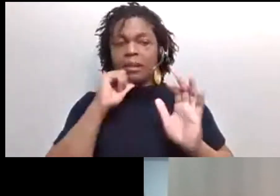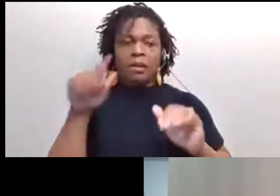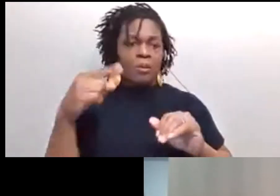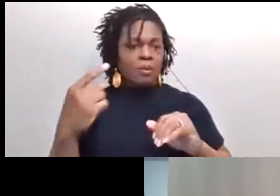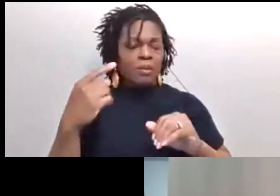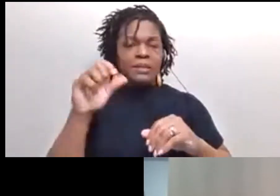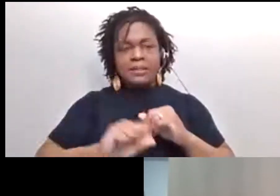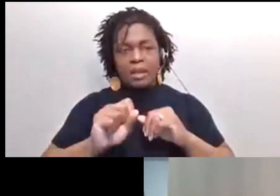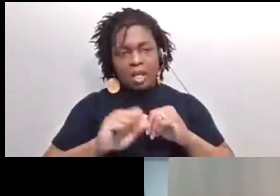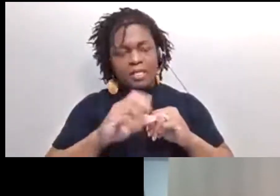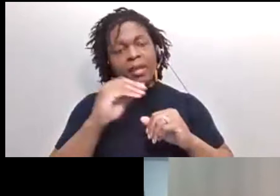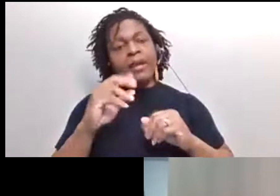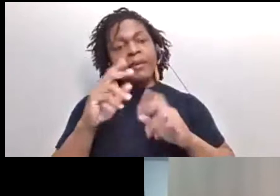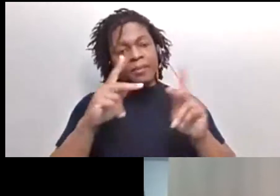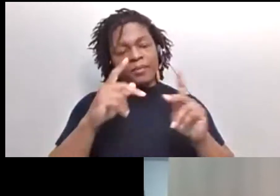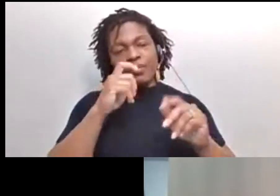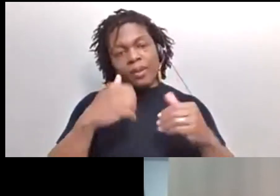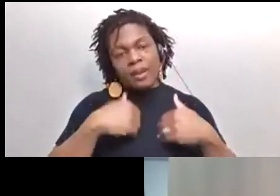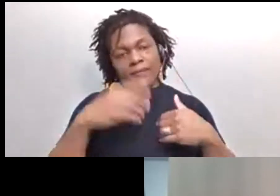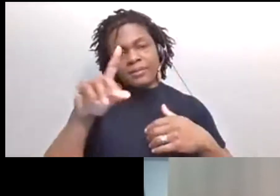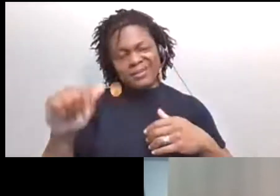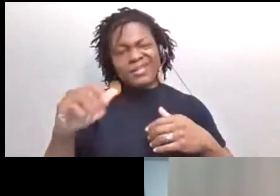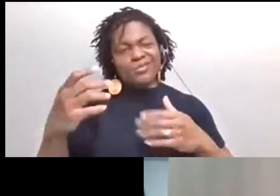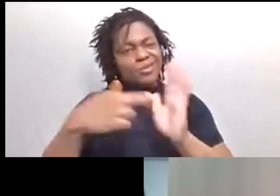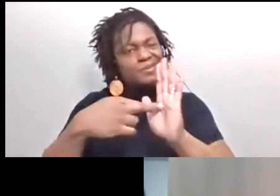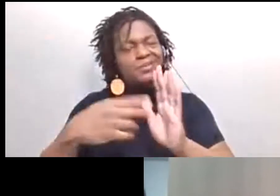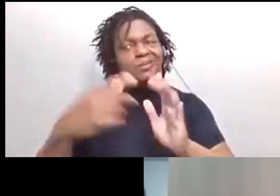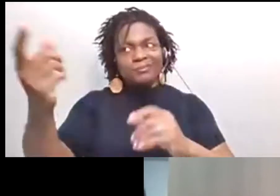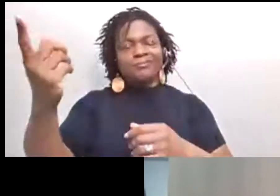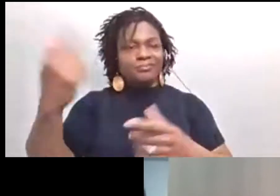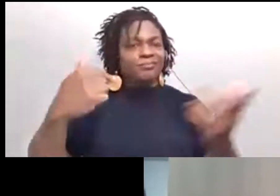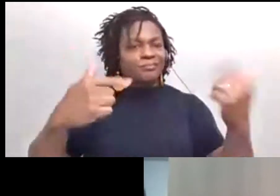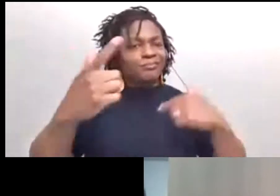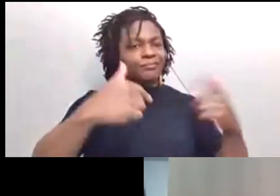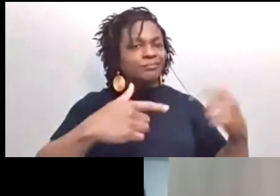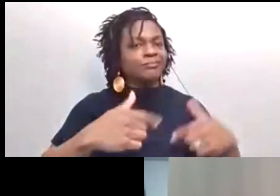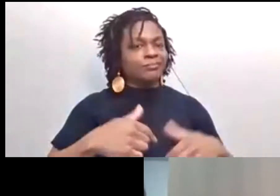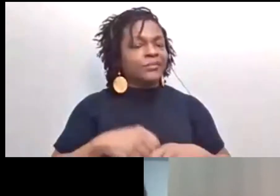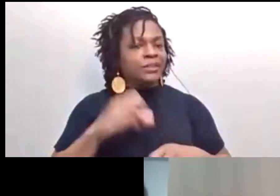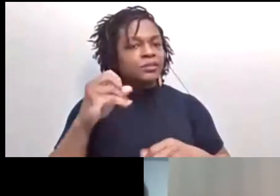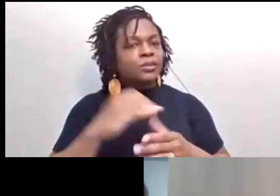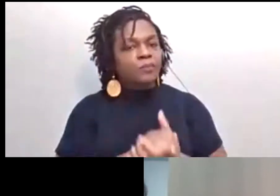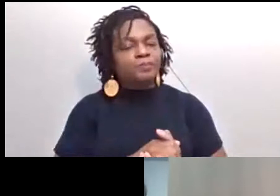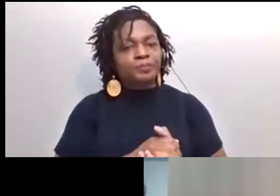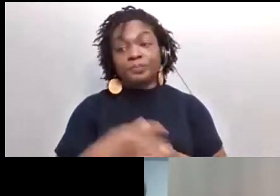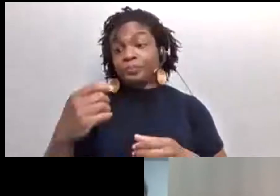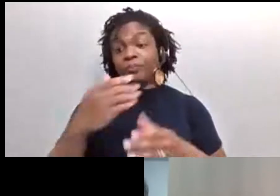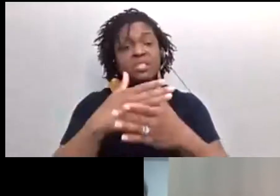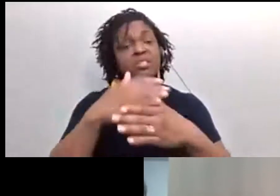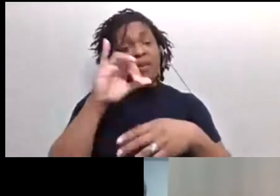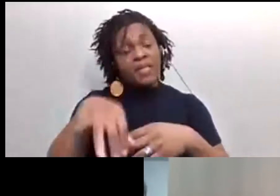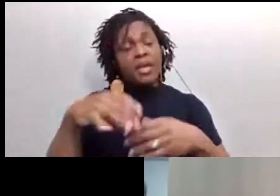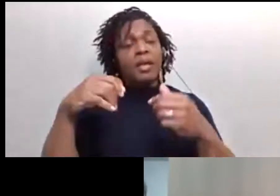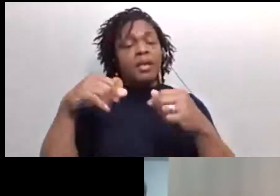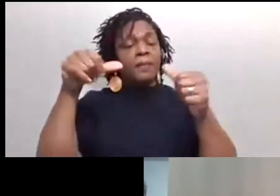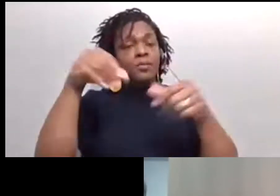and people with disabilities. So anyway, just wanted to share that. I put the link in the chat, and we